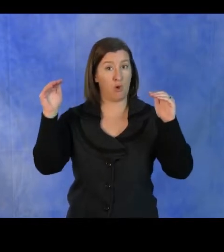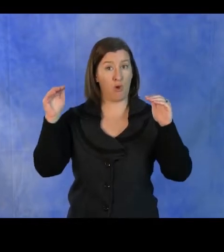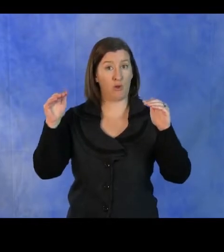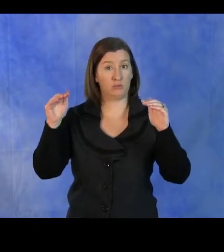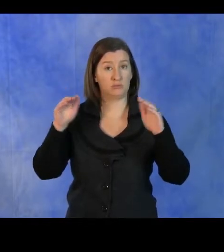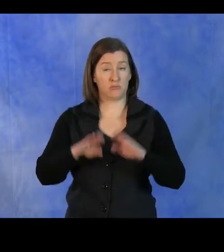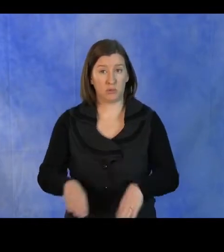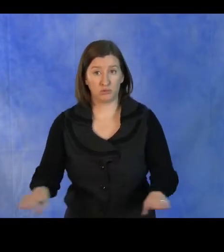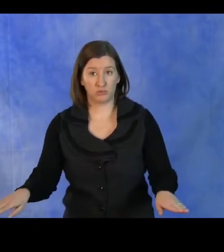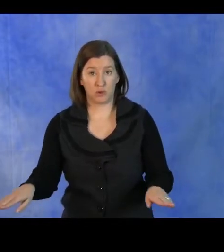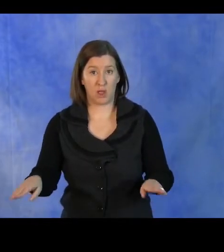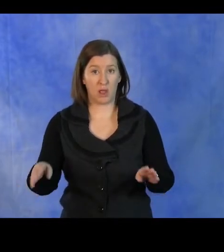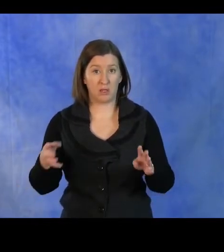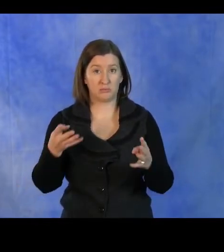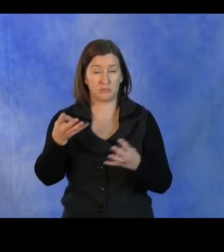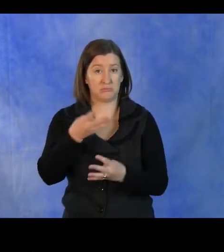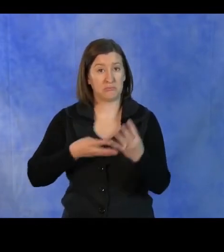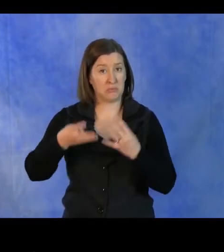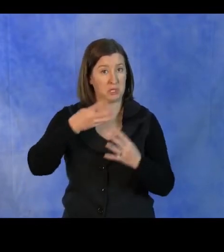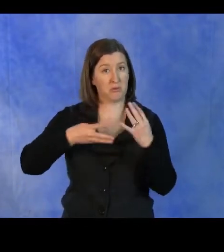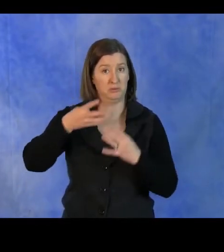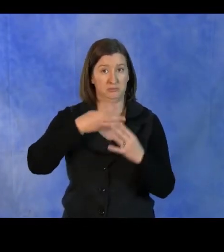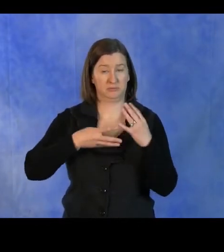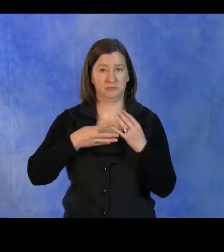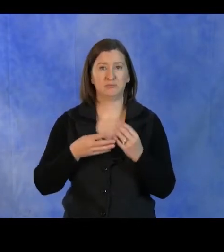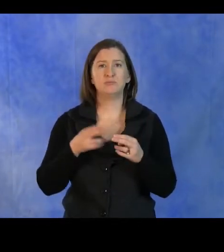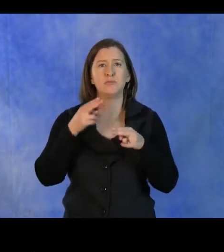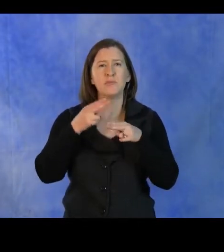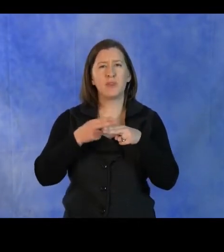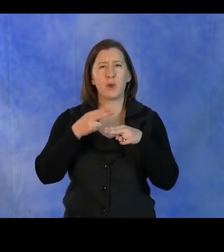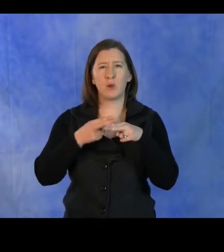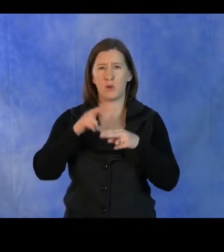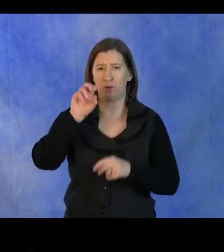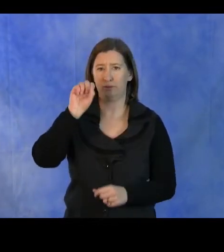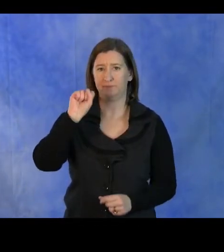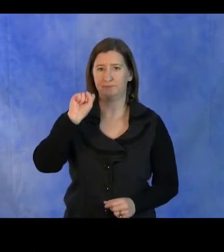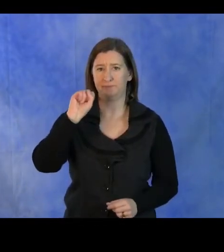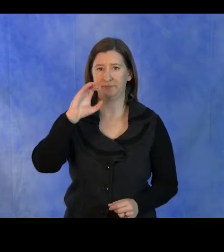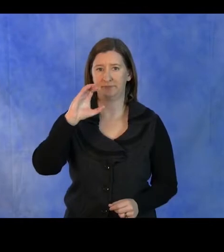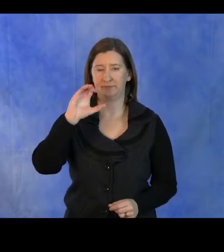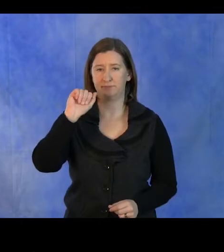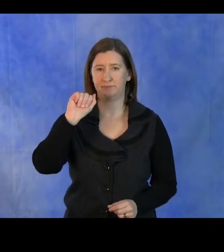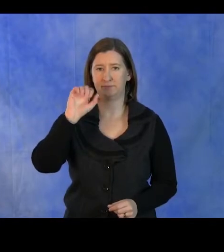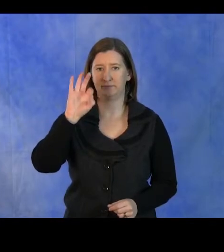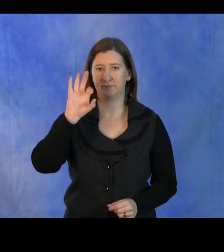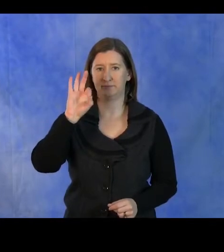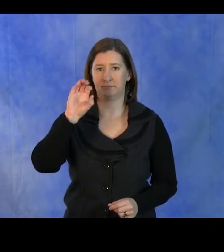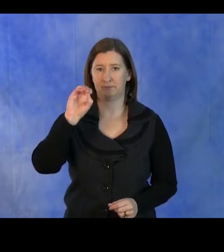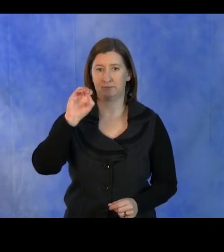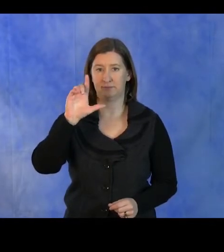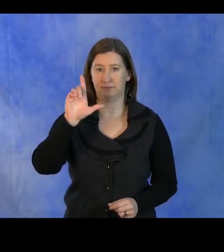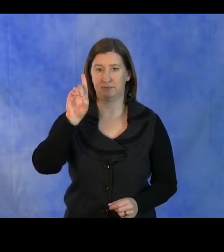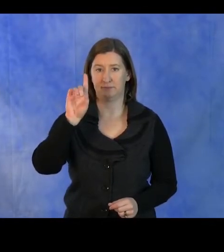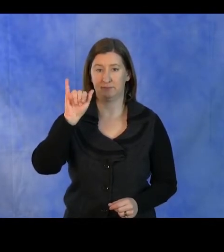about was adult and children interactions. That's called